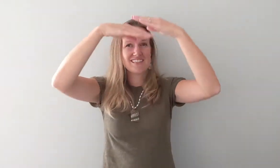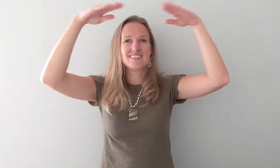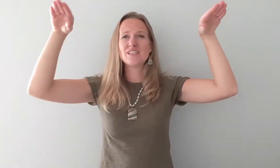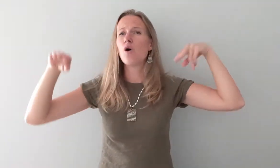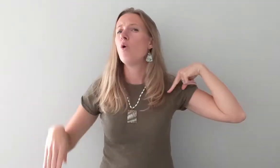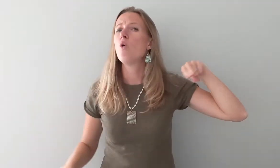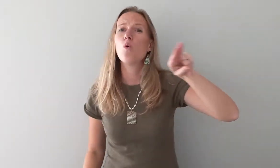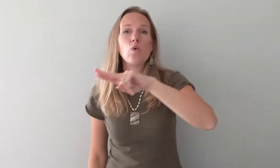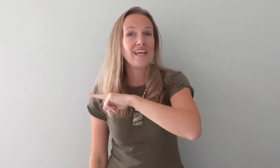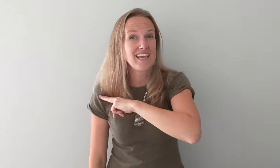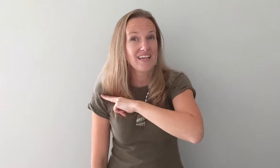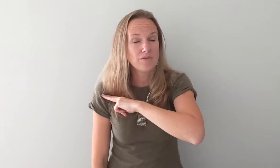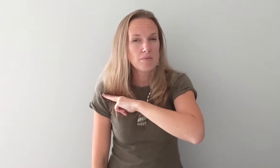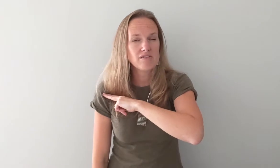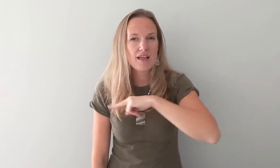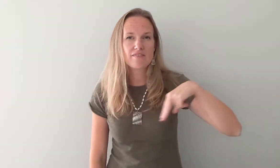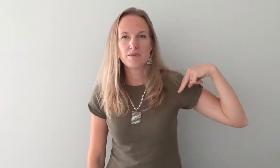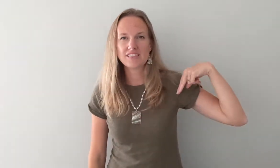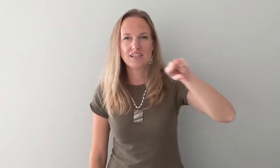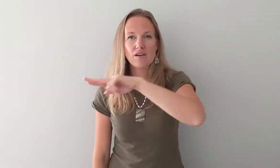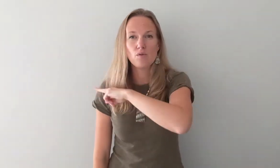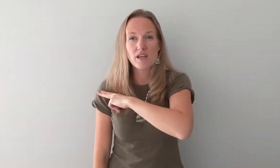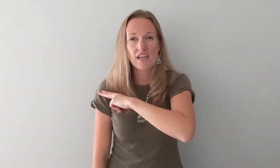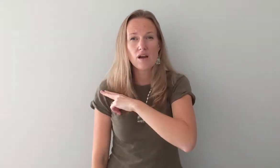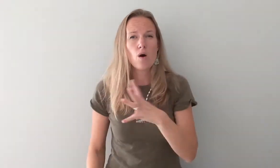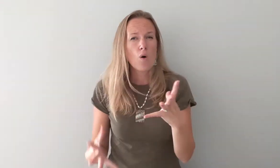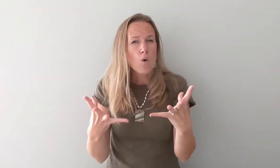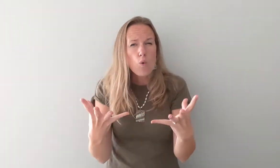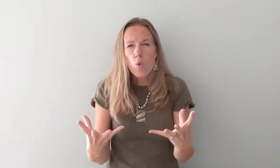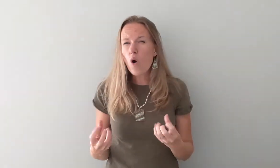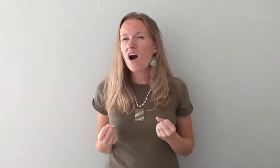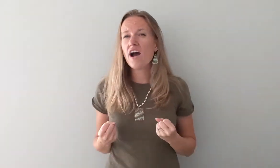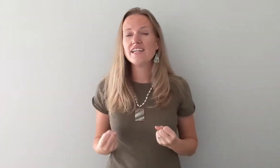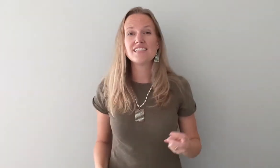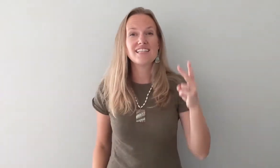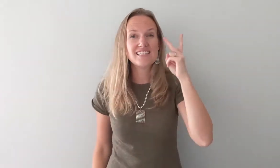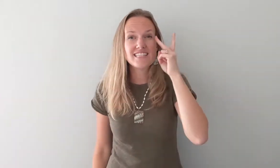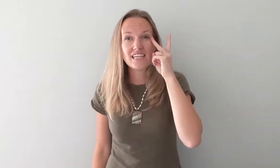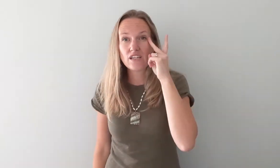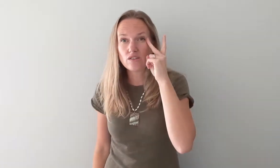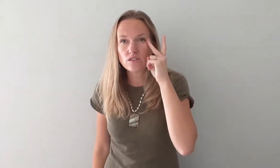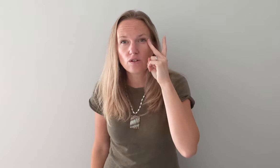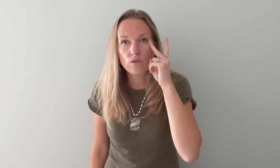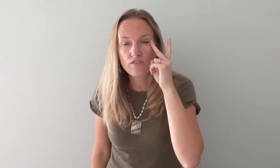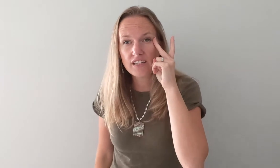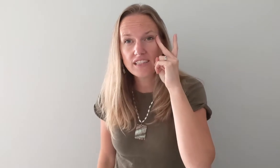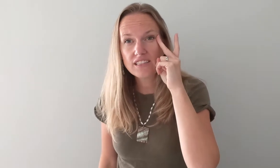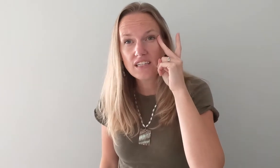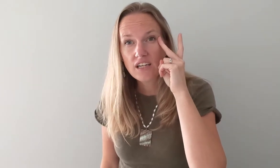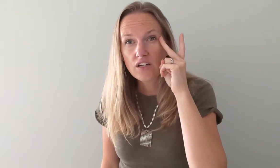heavens. We, remember for that from yesterday, we want, and then see you. So for this, you're going